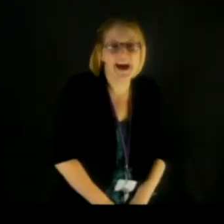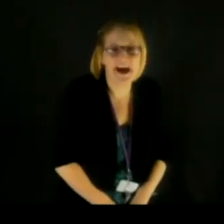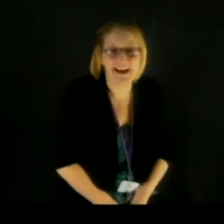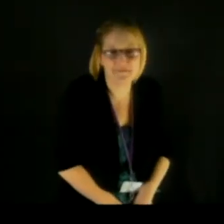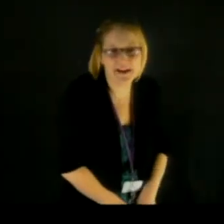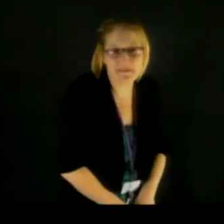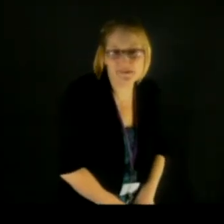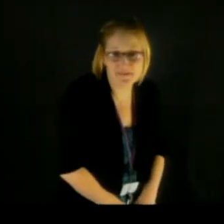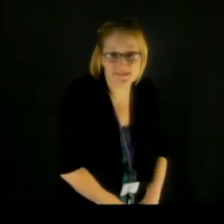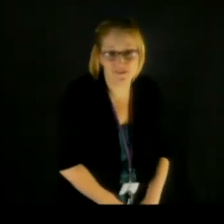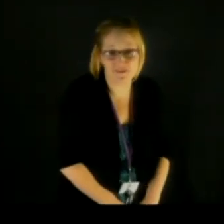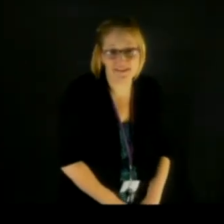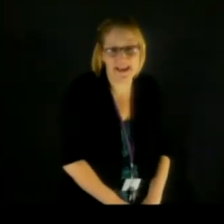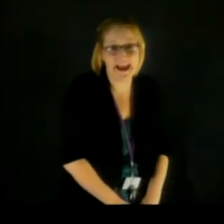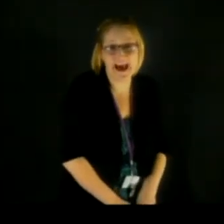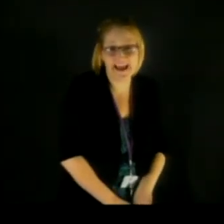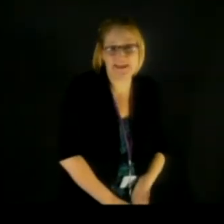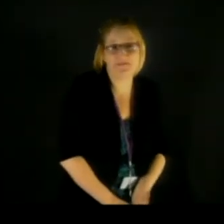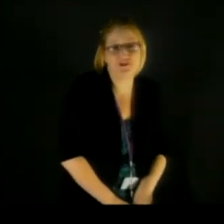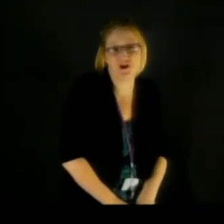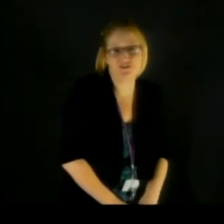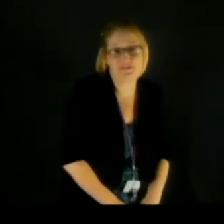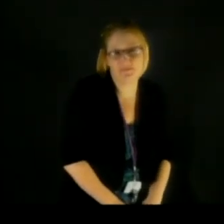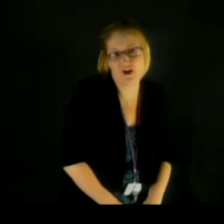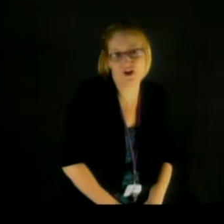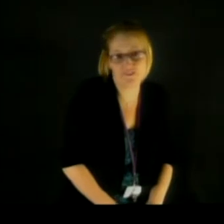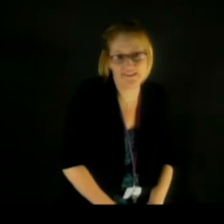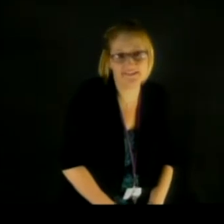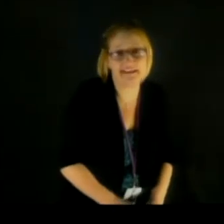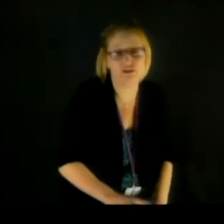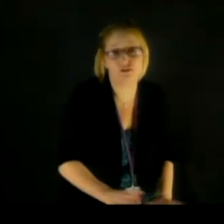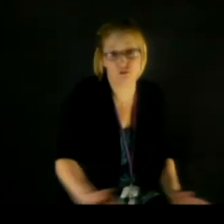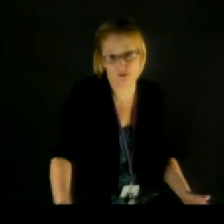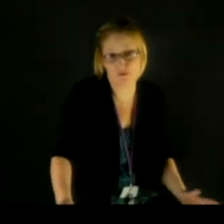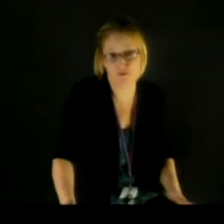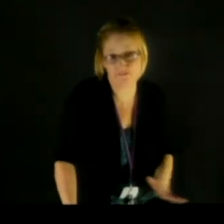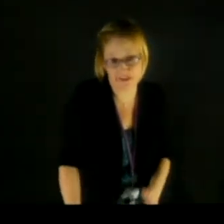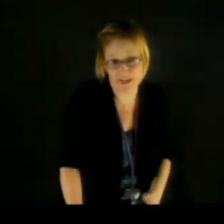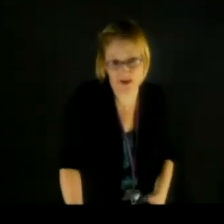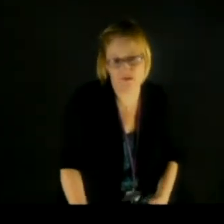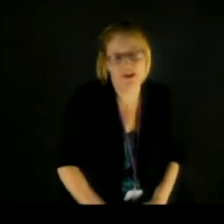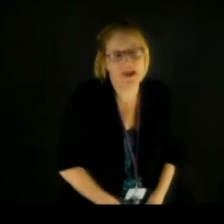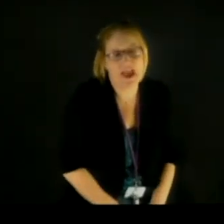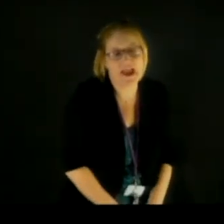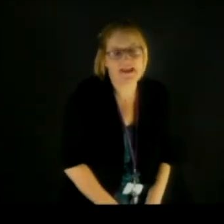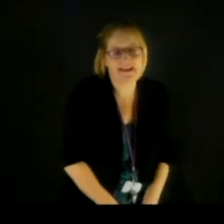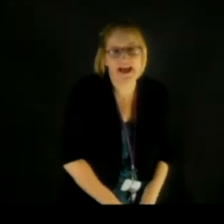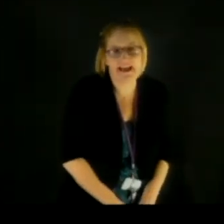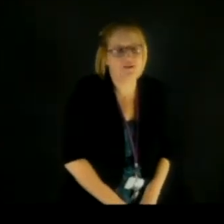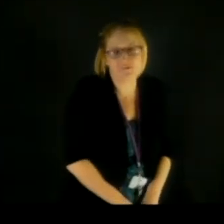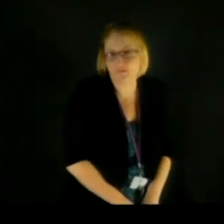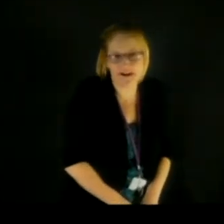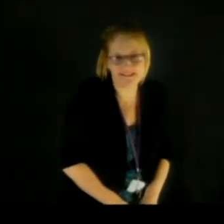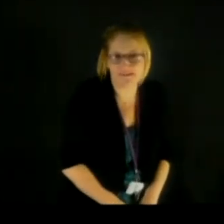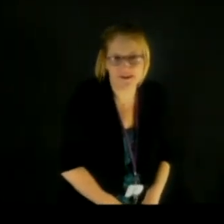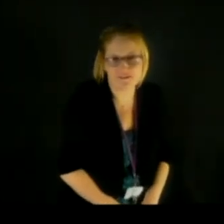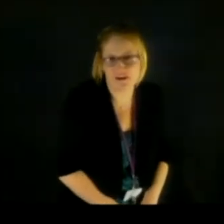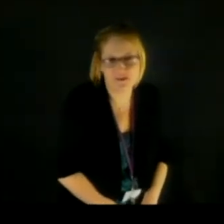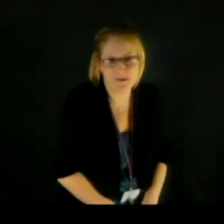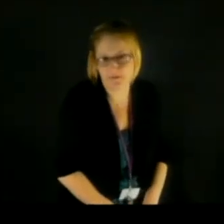Hi, my name is Ms. Nichols, and I am in charge of something called the Senior Tribute Video. And it always surprises me every year that people don't